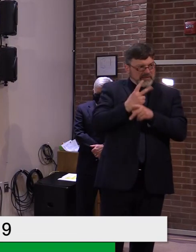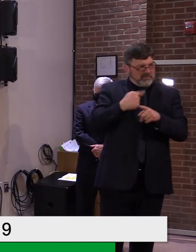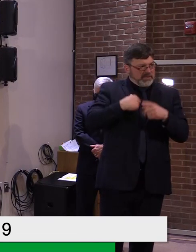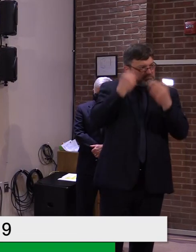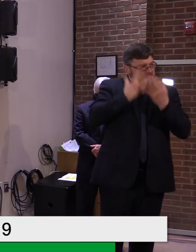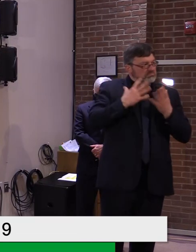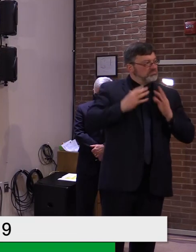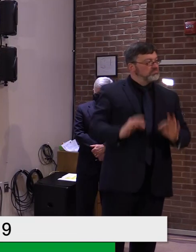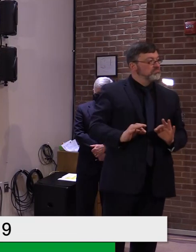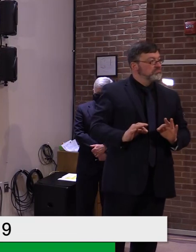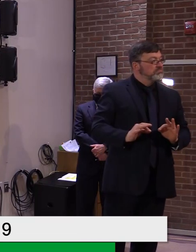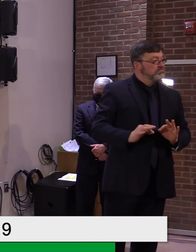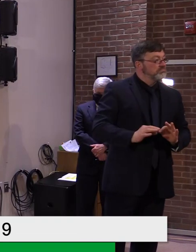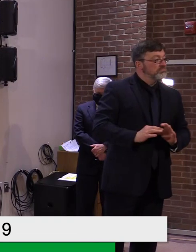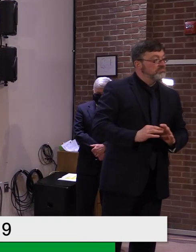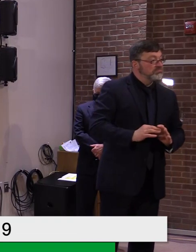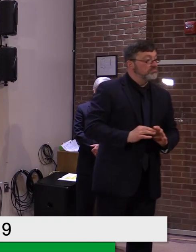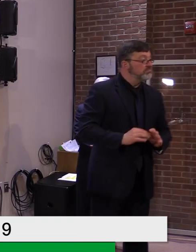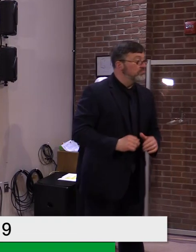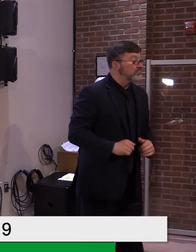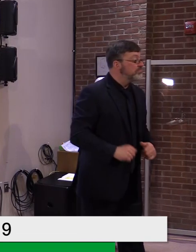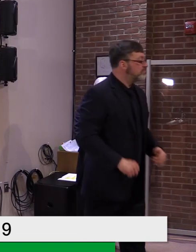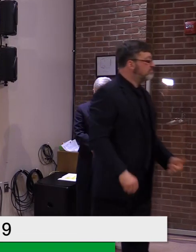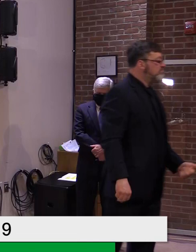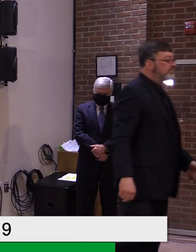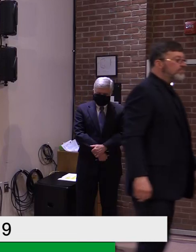Cameron, St. Albans Messenger.